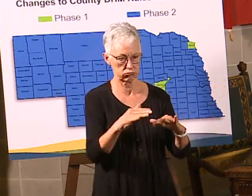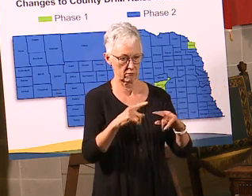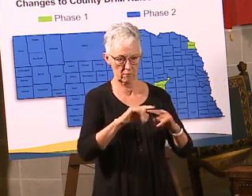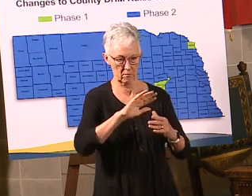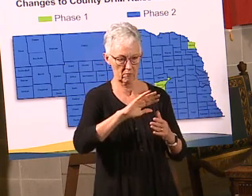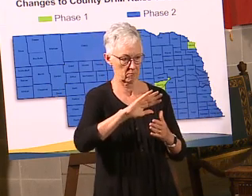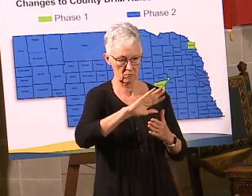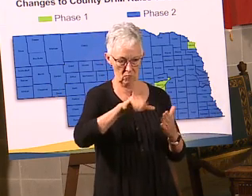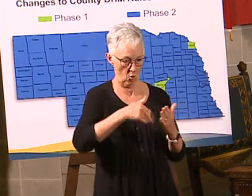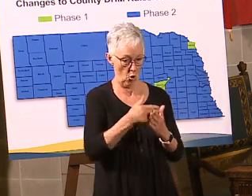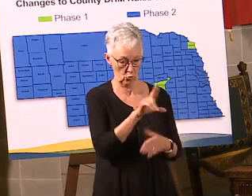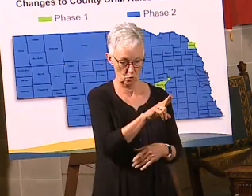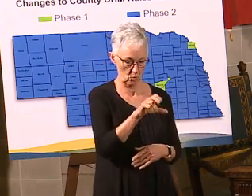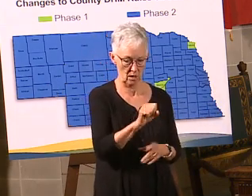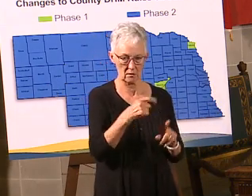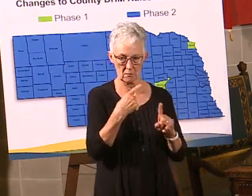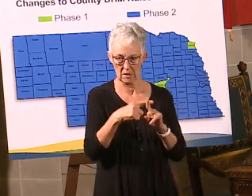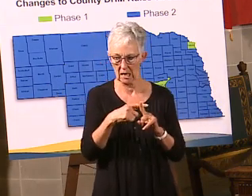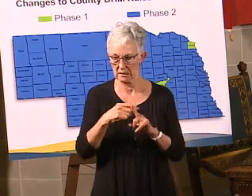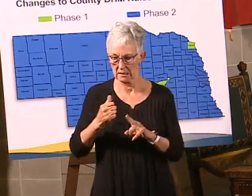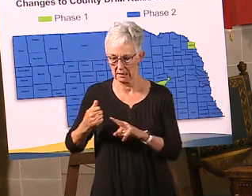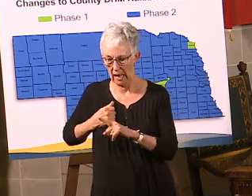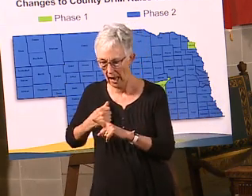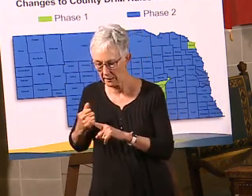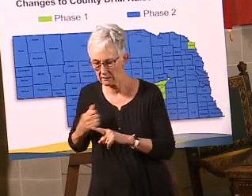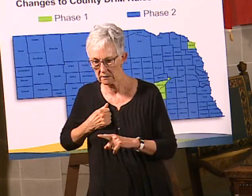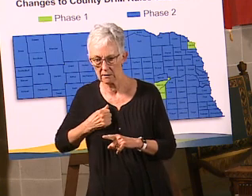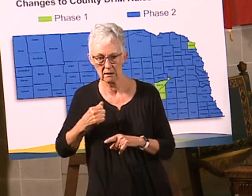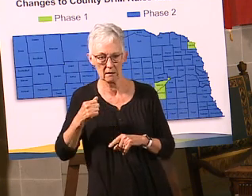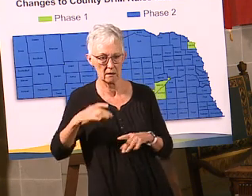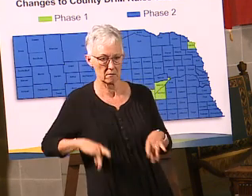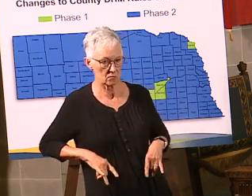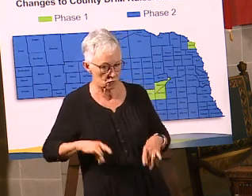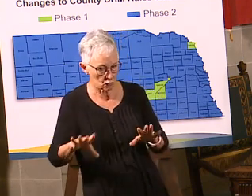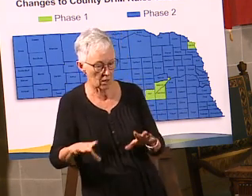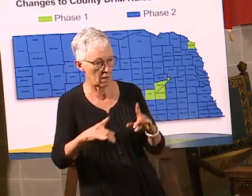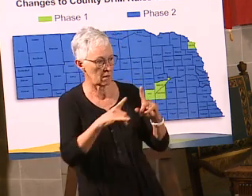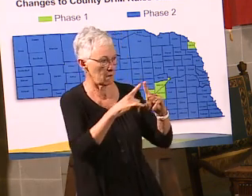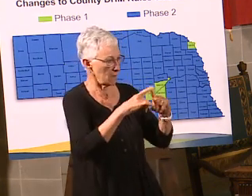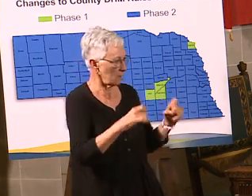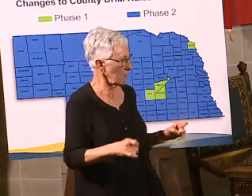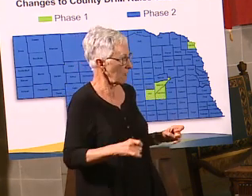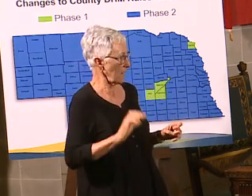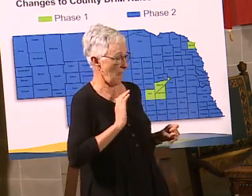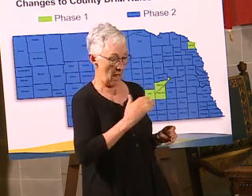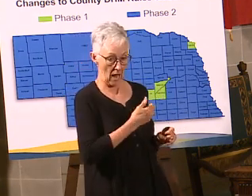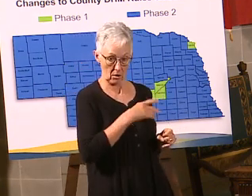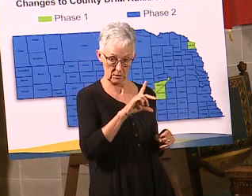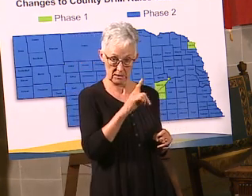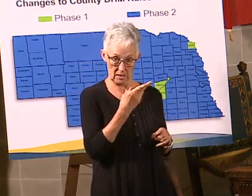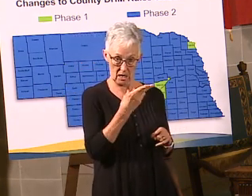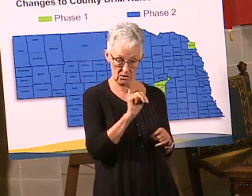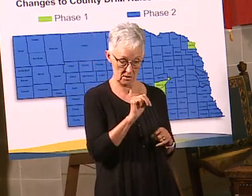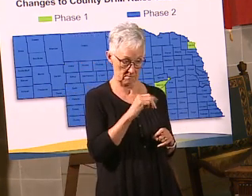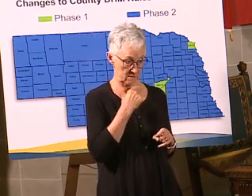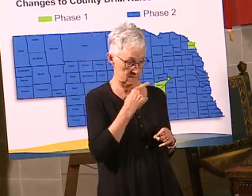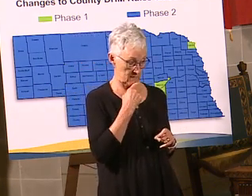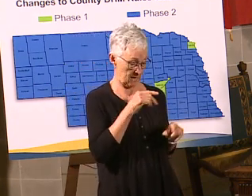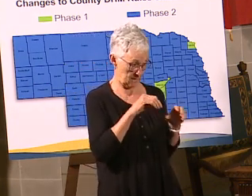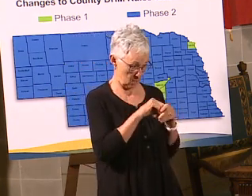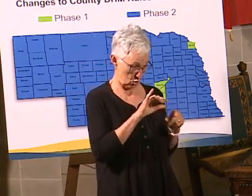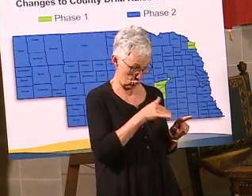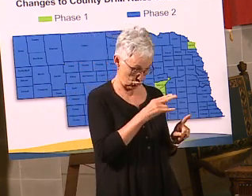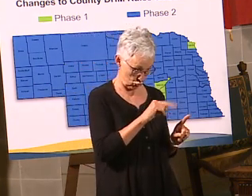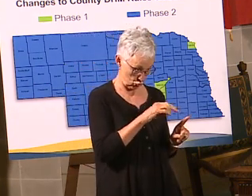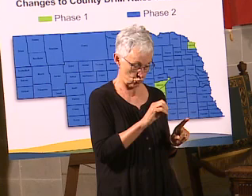forth. Our current DHM calls for international travelers in June to quarantine for 2 weeks. Will there be additional steps in July? And I